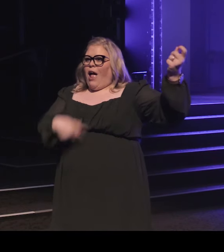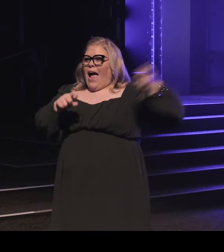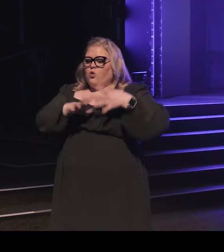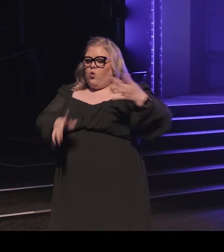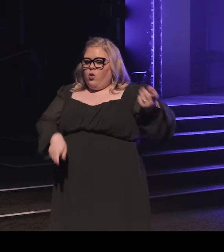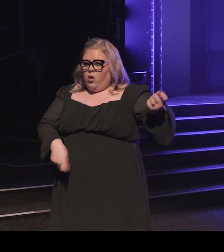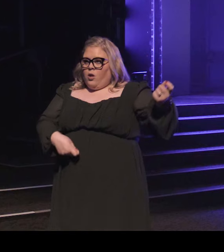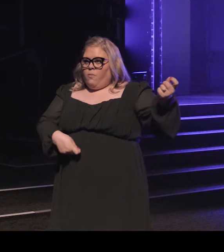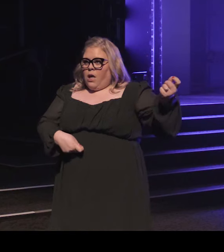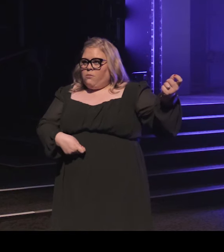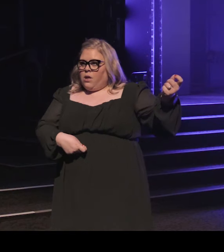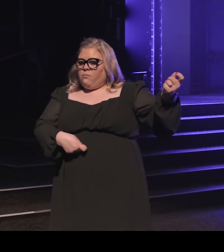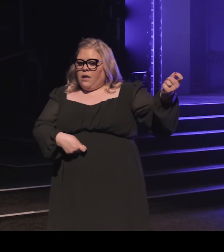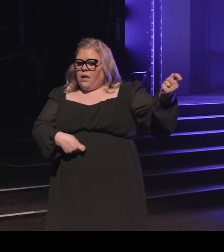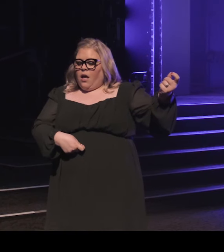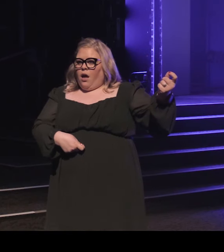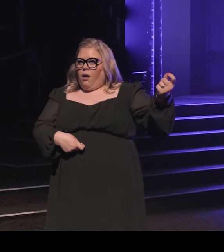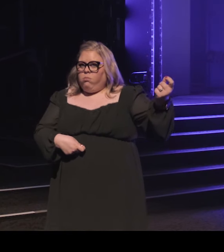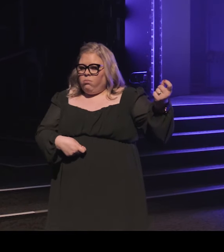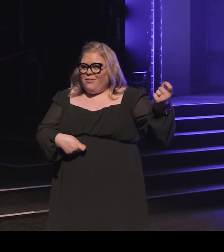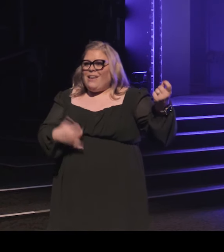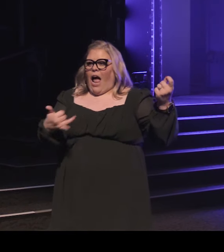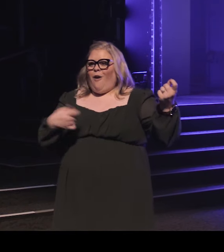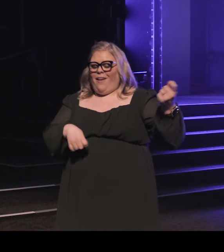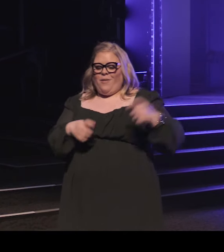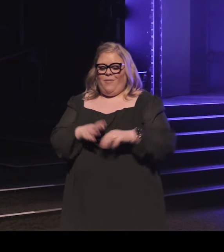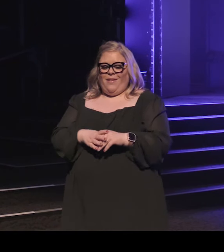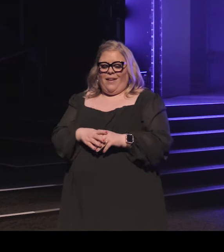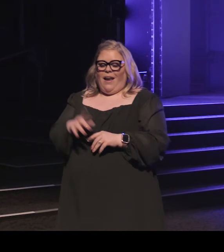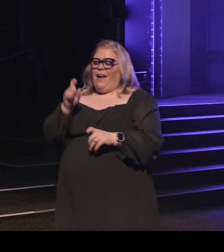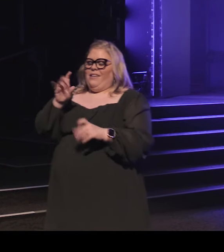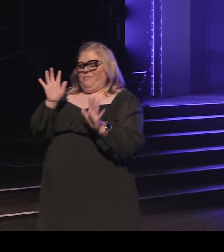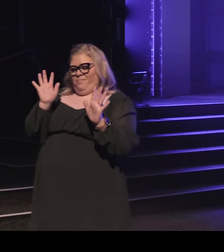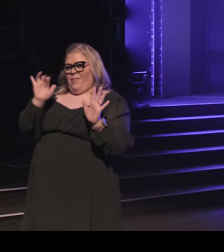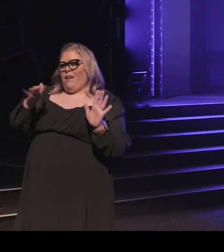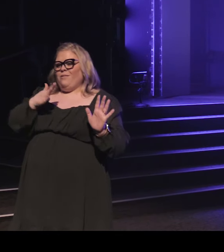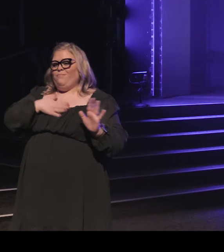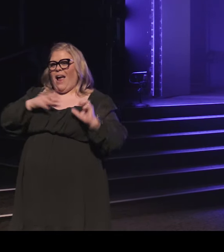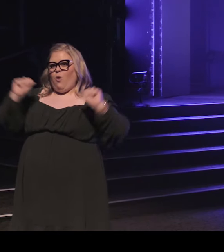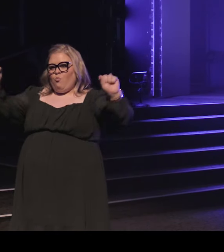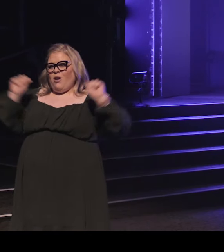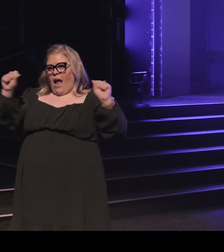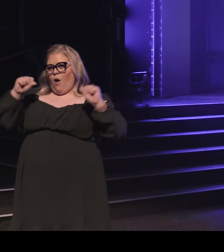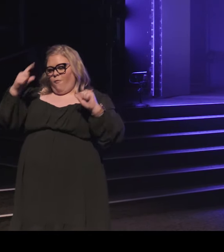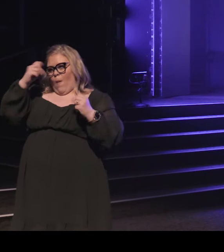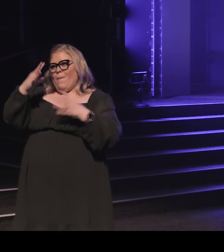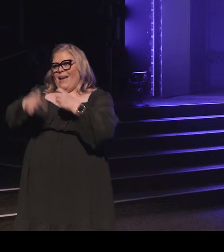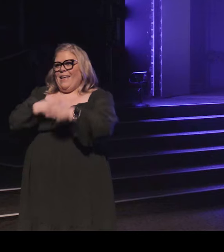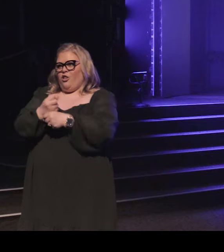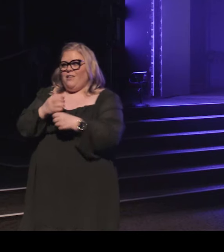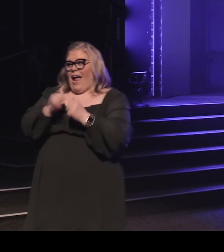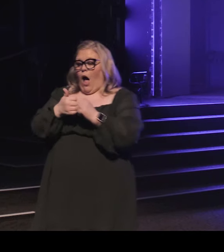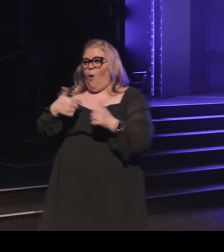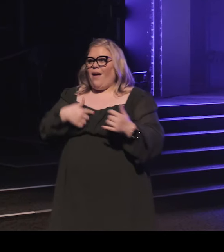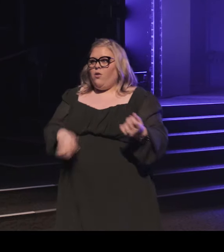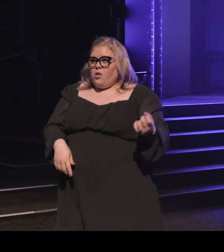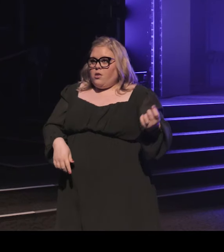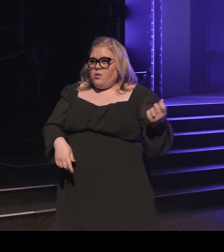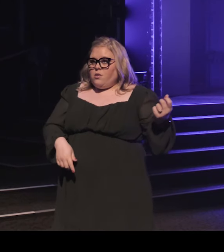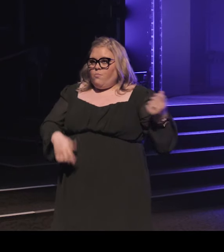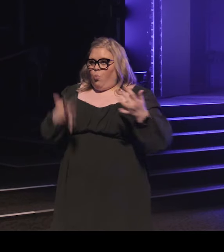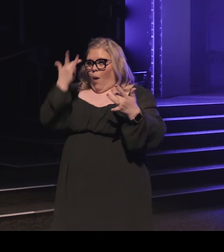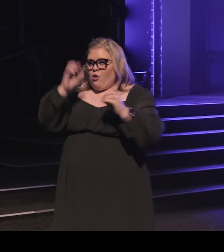like, strengthened core, not ignore the core. That was my workout regimen for years, sadly. But engage the